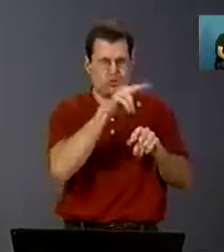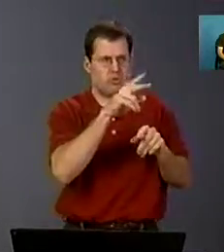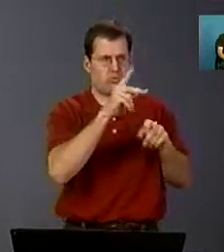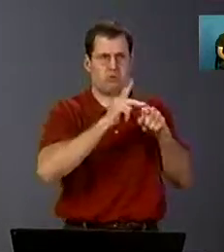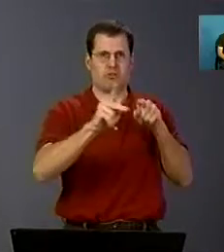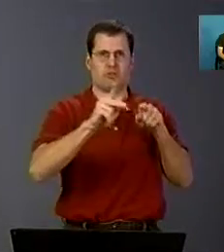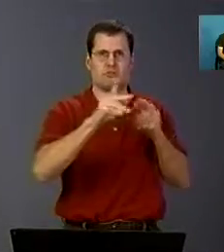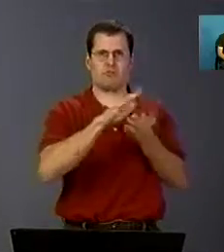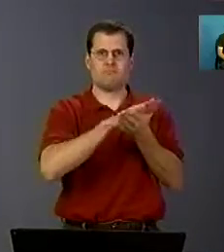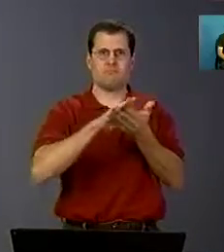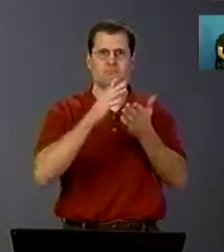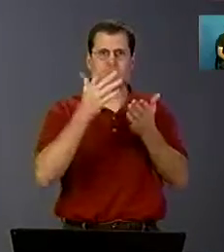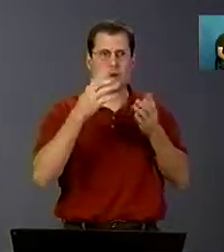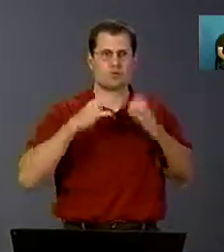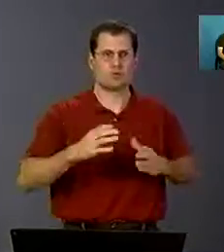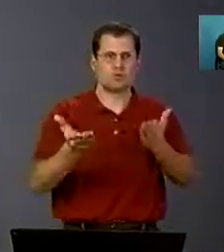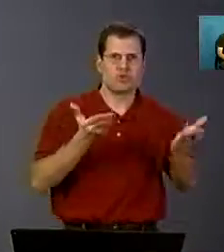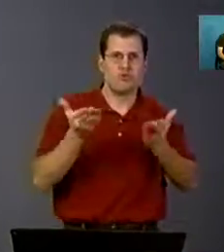really enjoying their work?